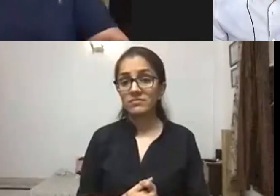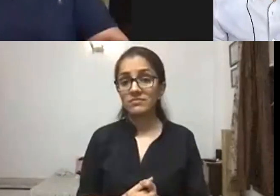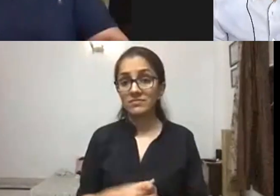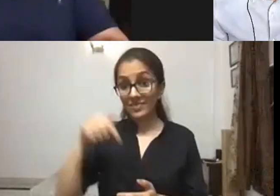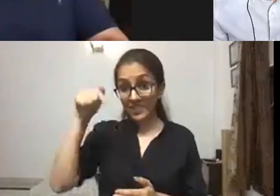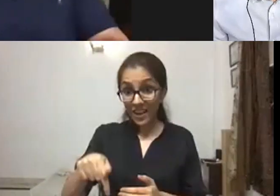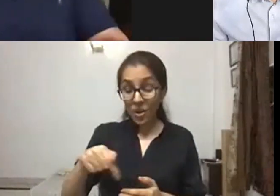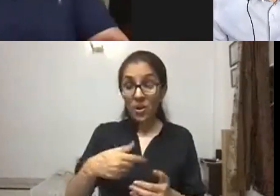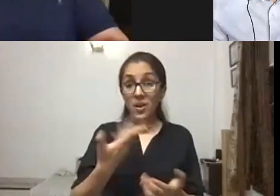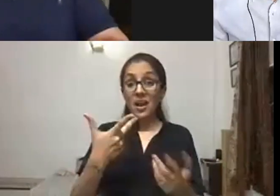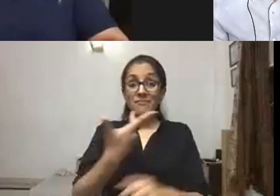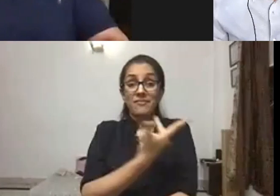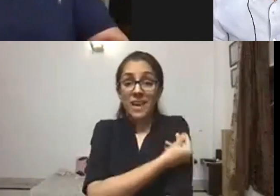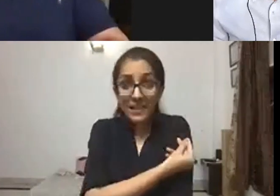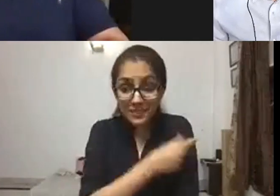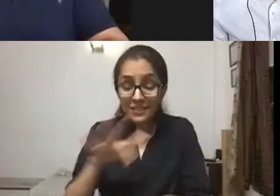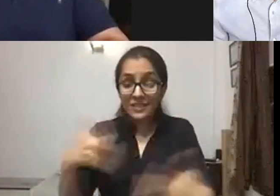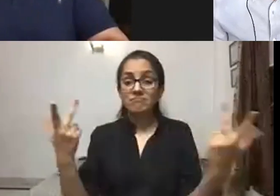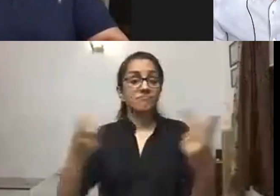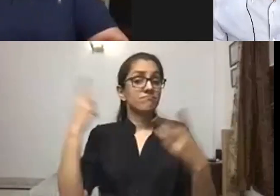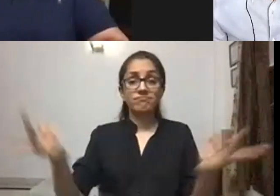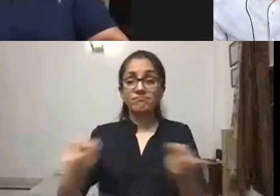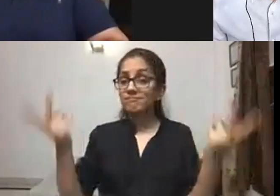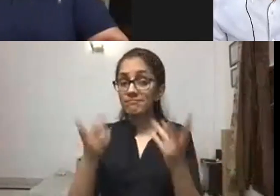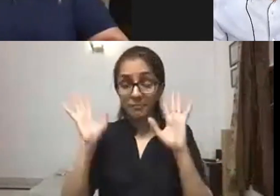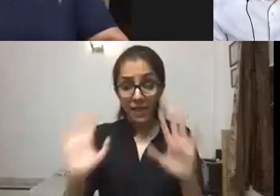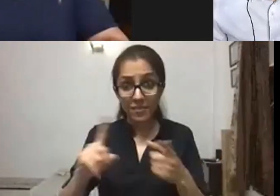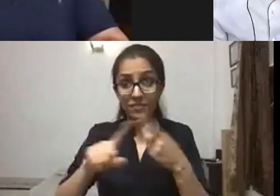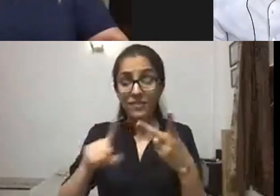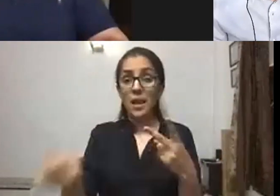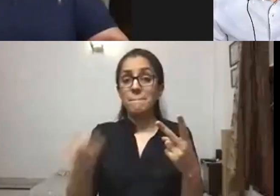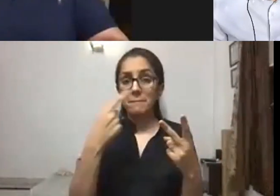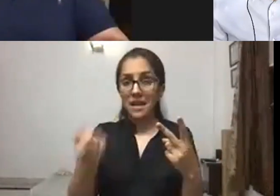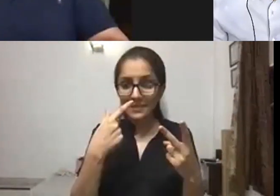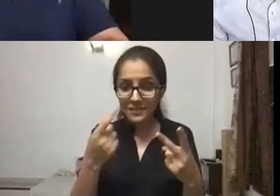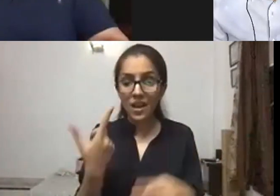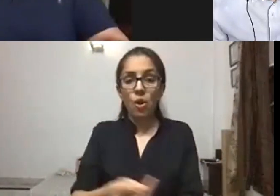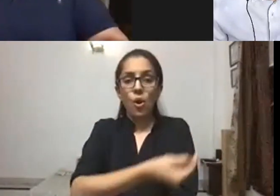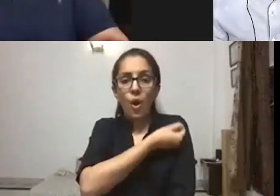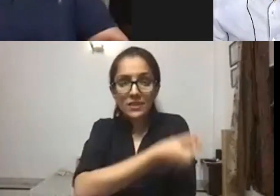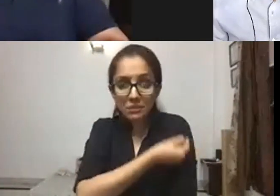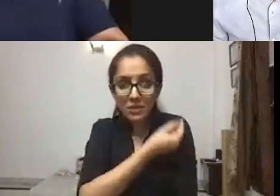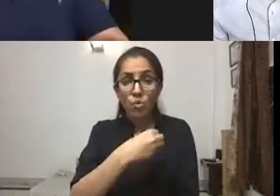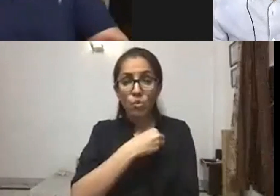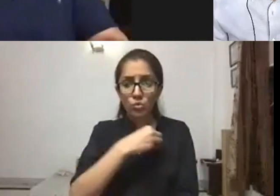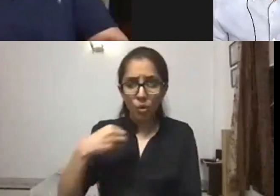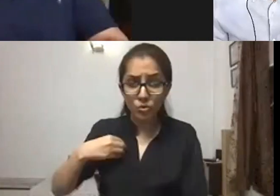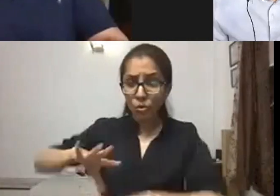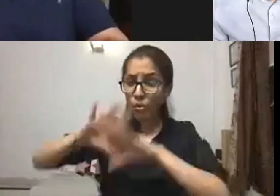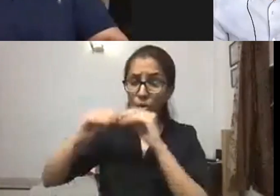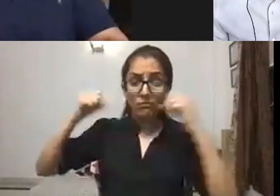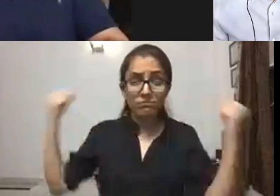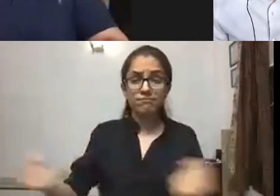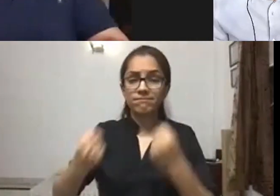apart from all the vaccination that you talk about, all medicines, hospitals, and doctors doing their job, the